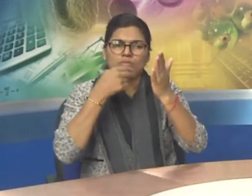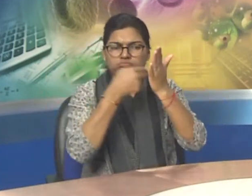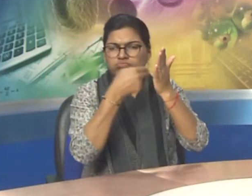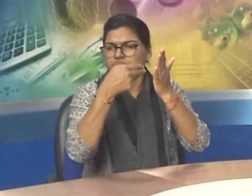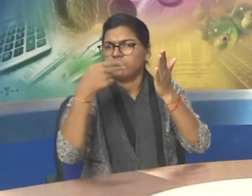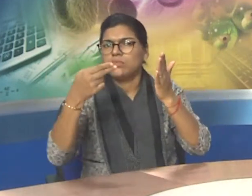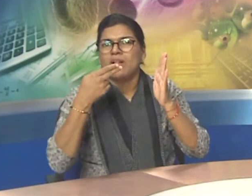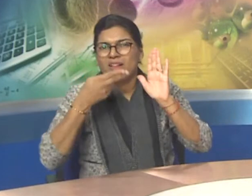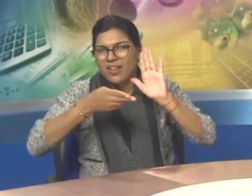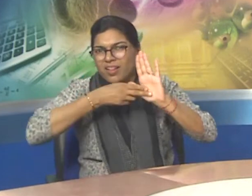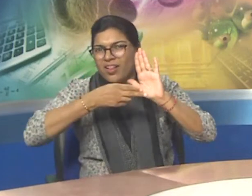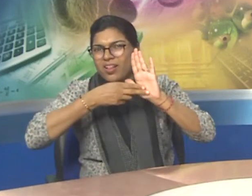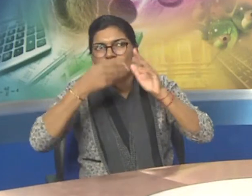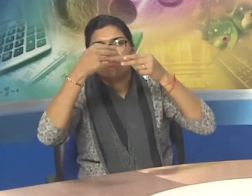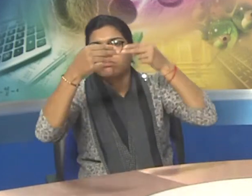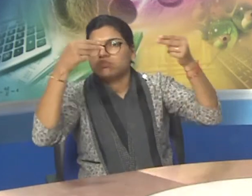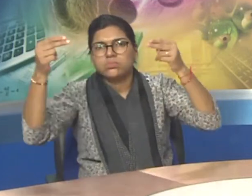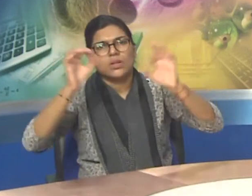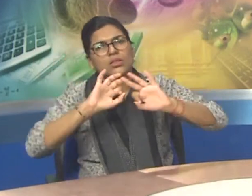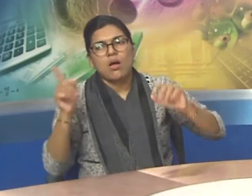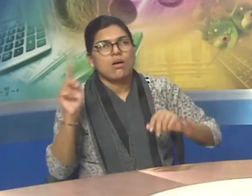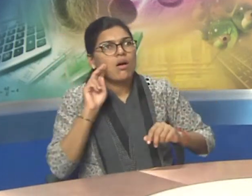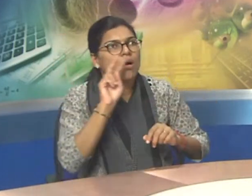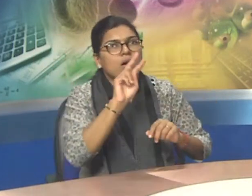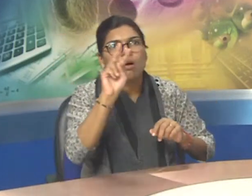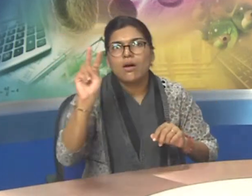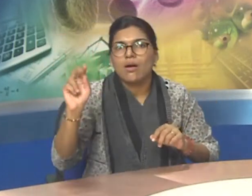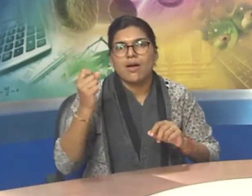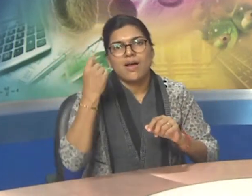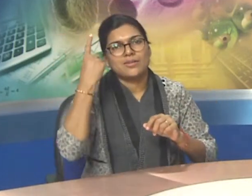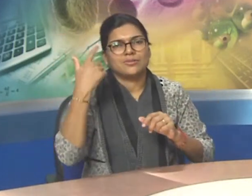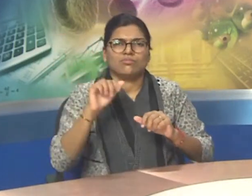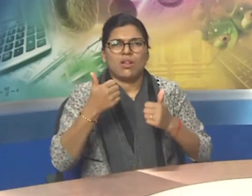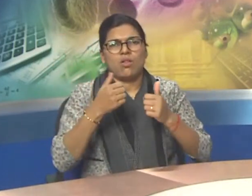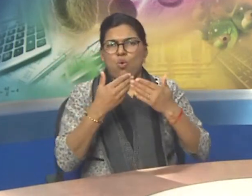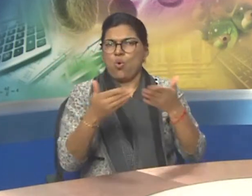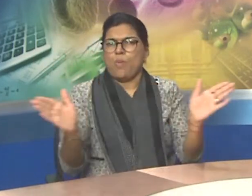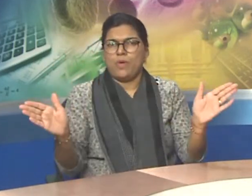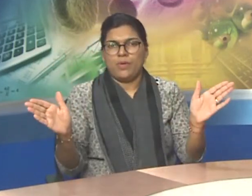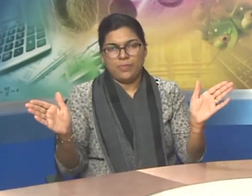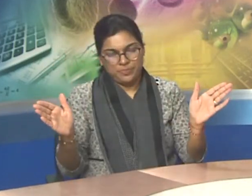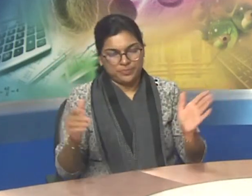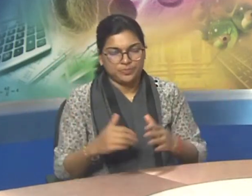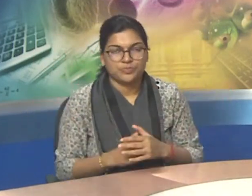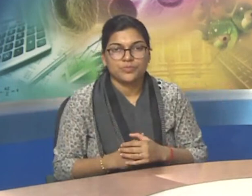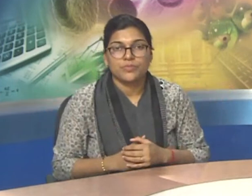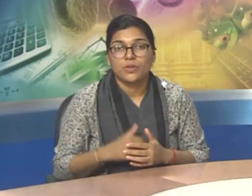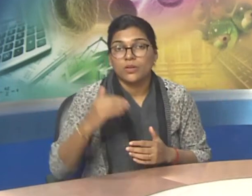Because all the shelves, they have the name with the label of the subject, so it is easy for the